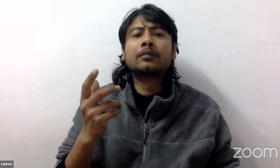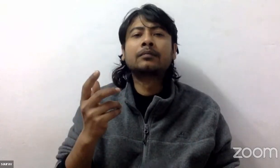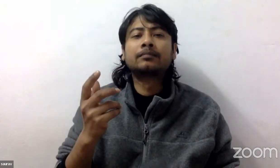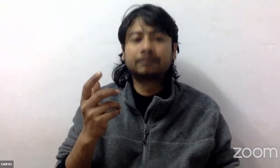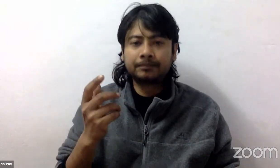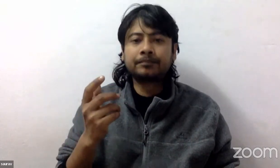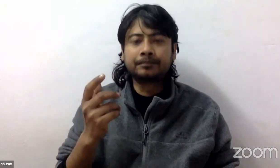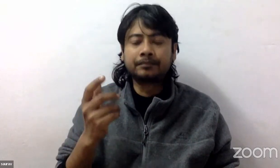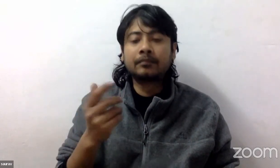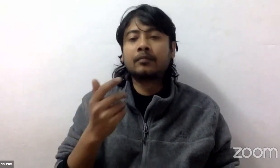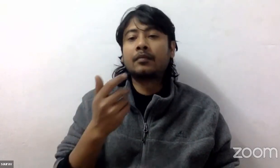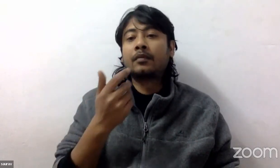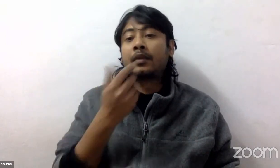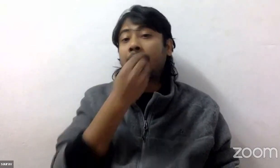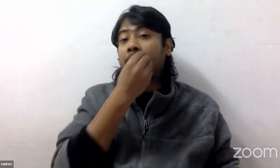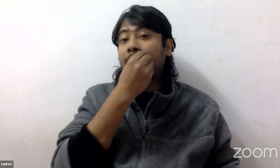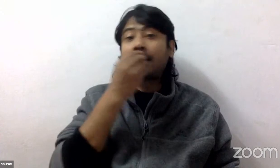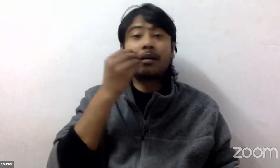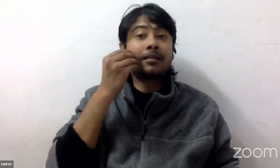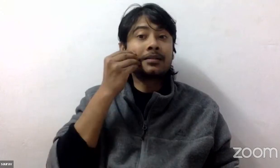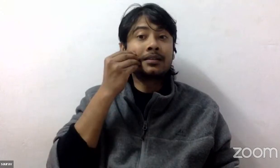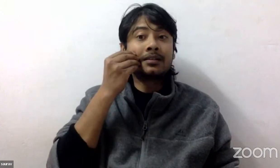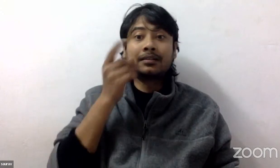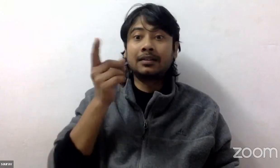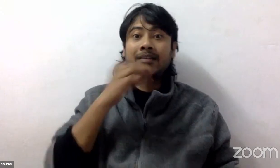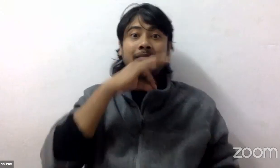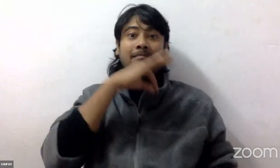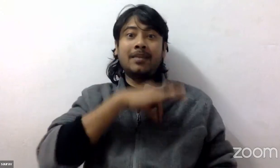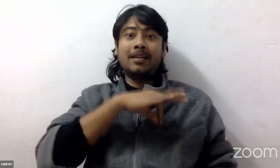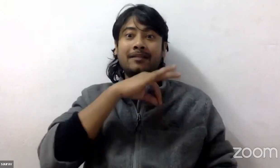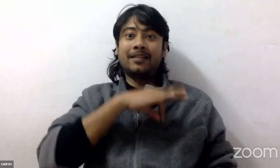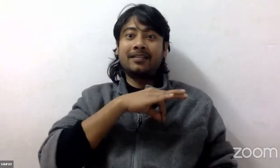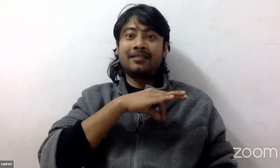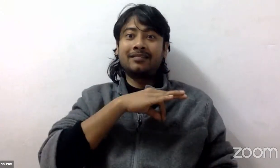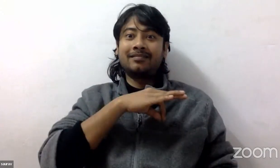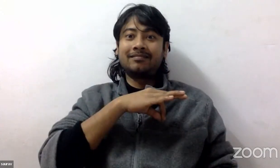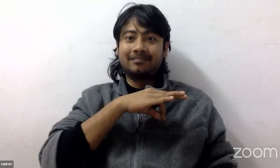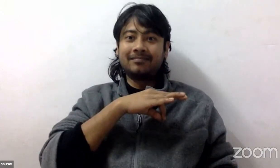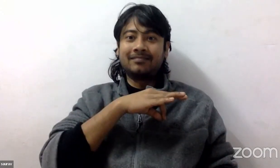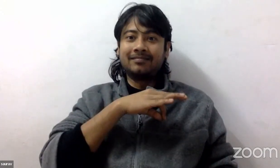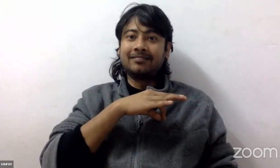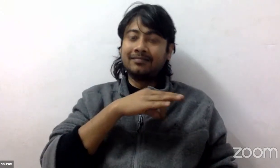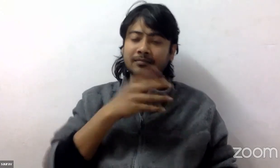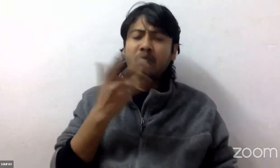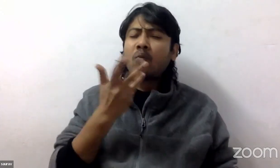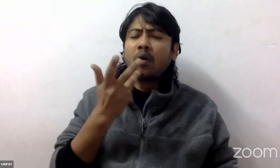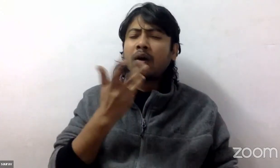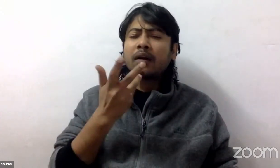what is actually the beauty of Ekadashi. So Ekadashi is called the mother of devotion,